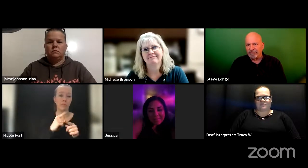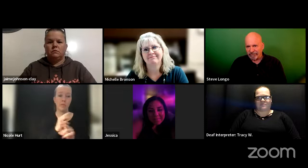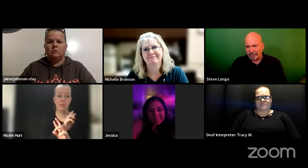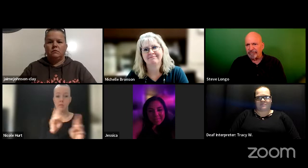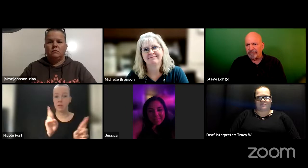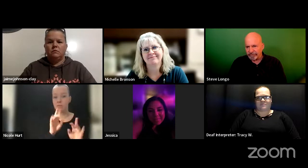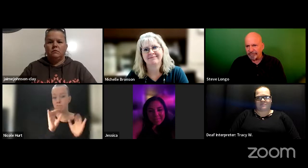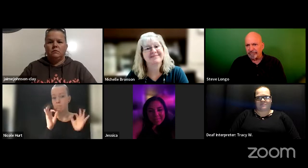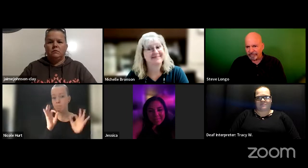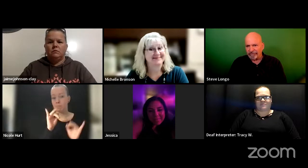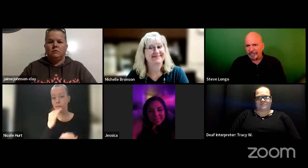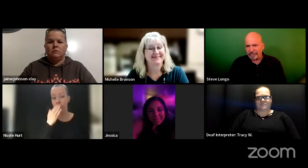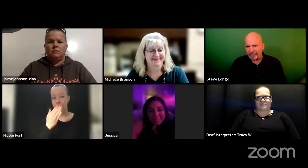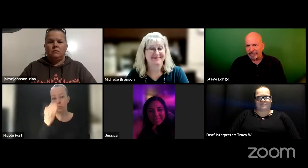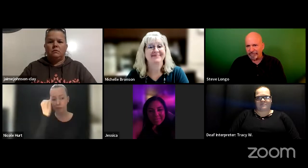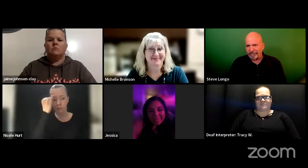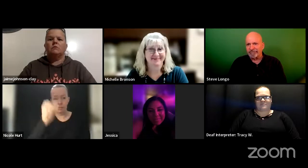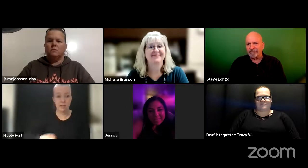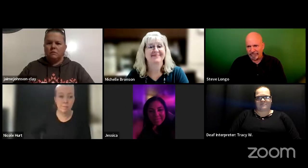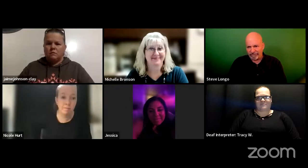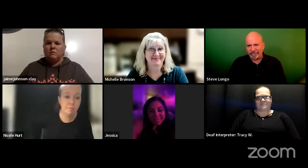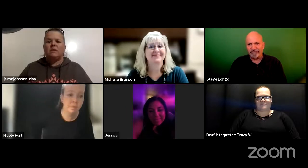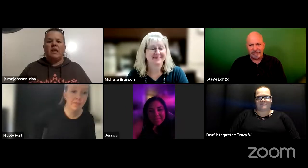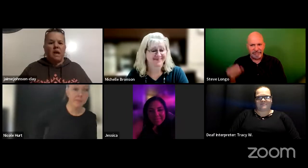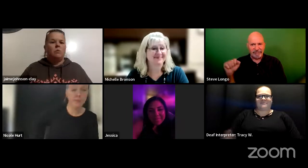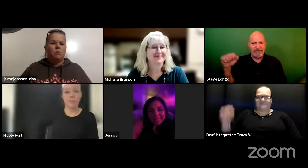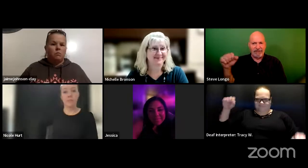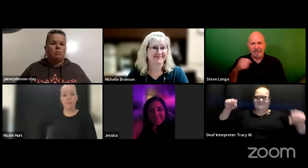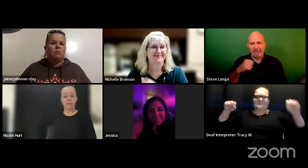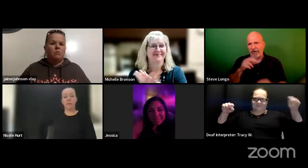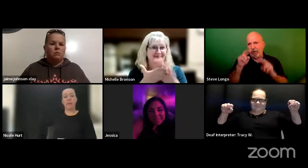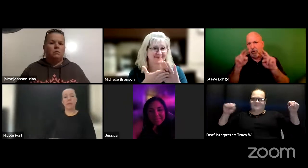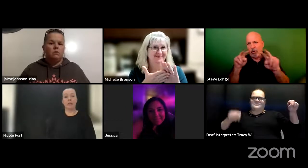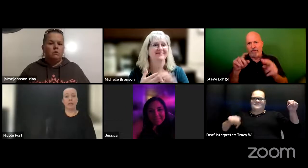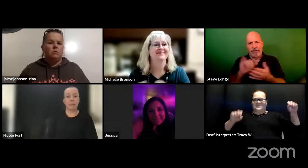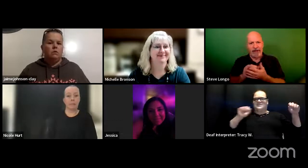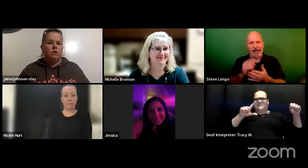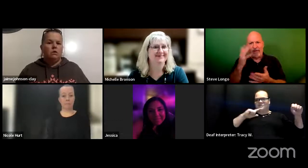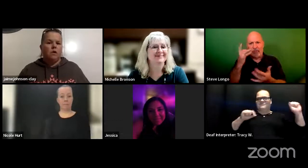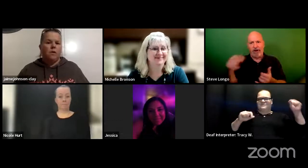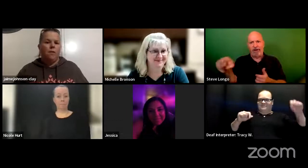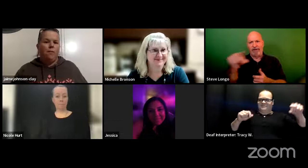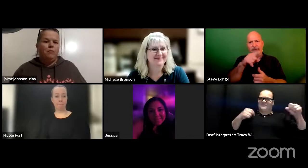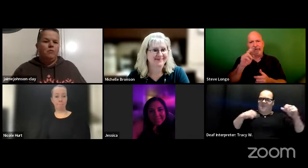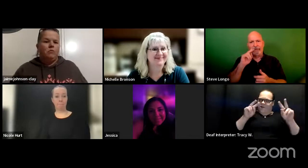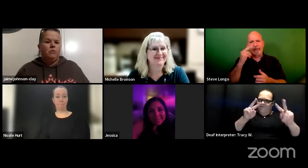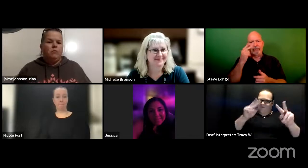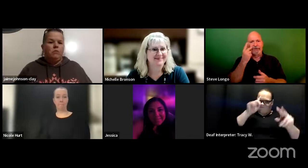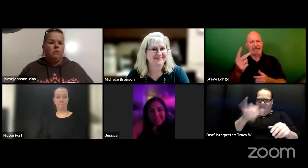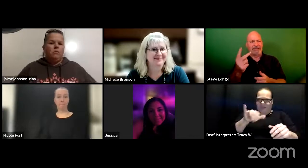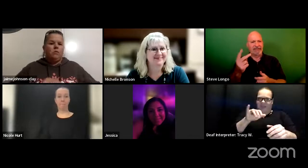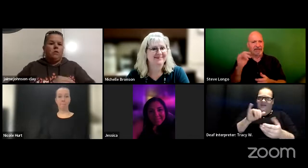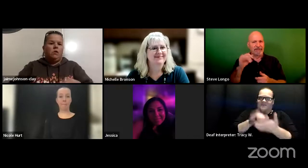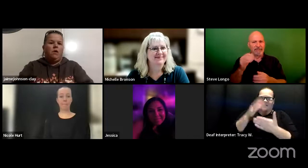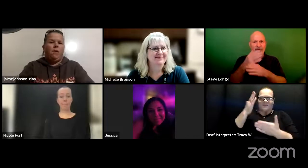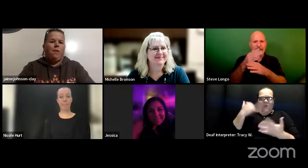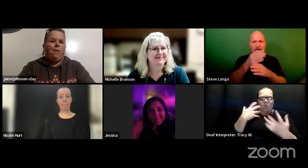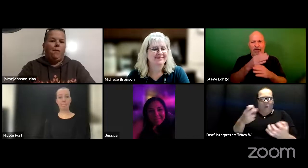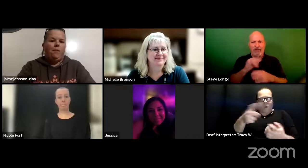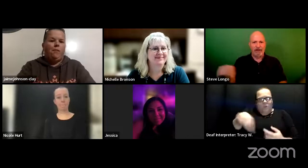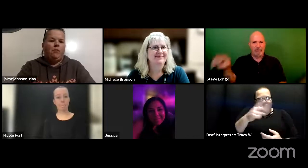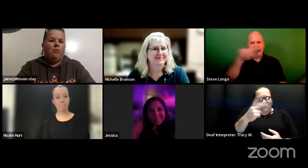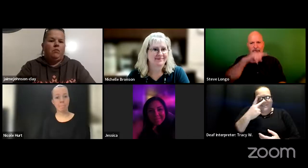maybe we can have a night in honor of her. That might be a really nice way to recognize her. I